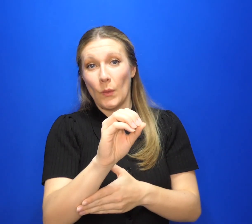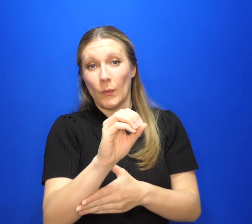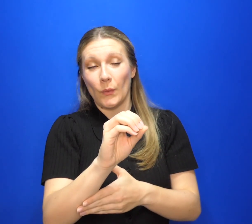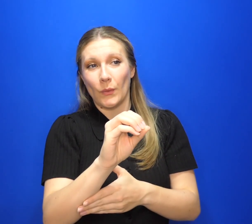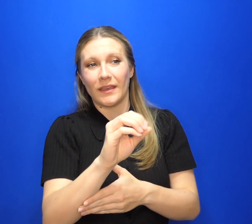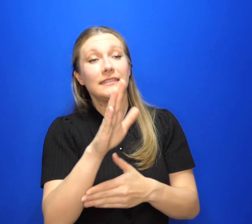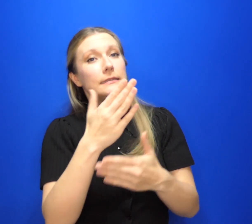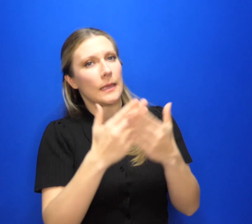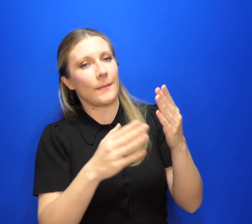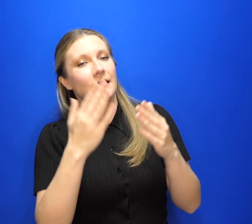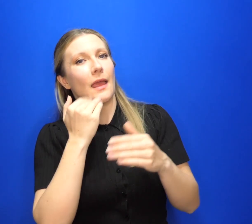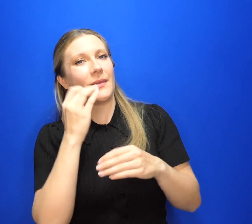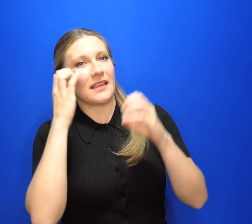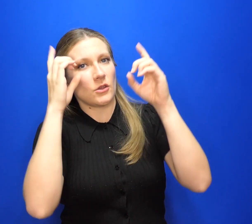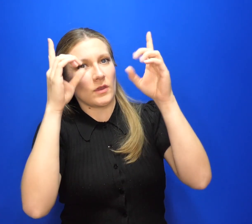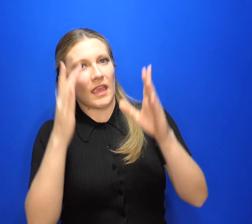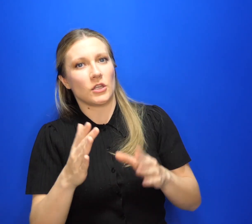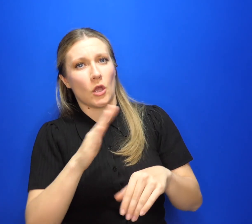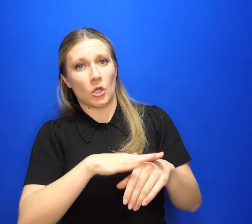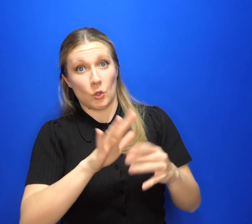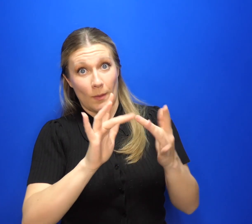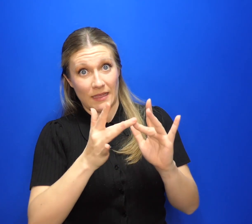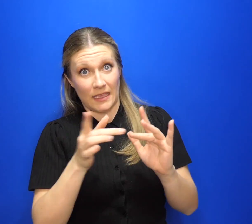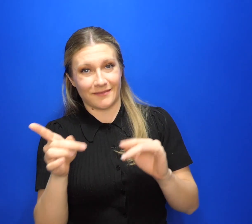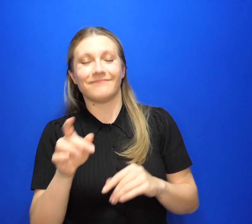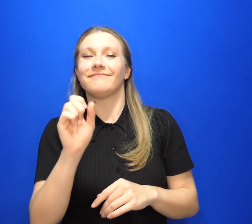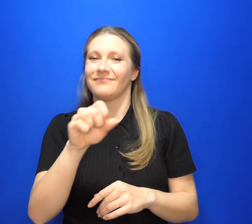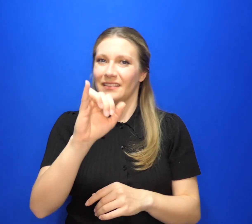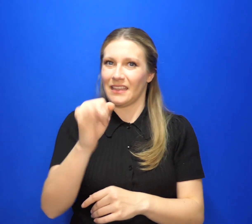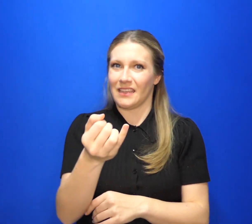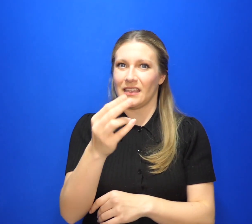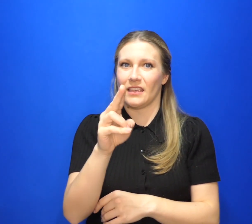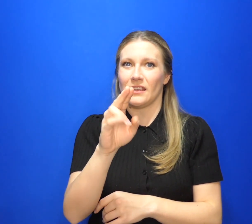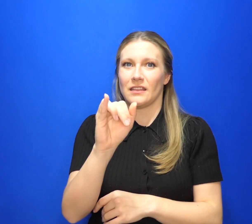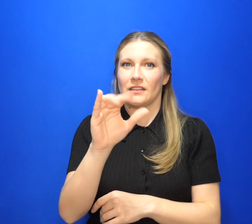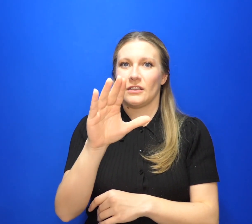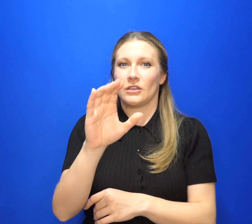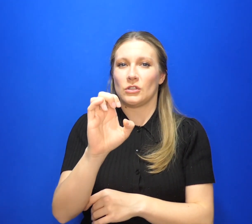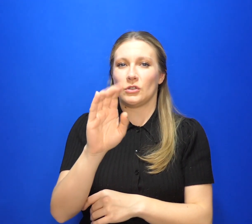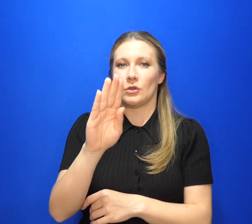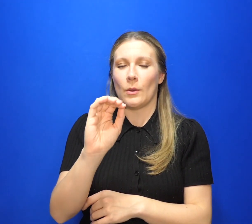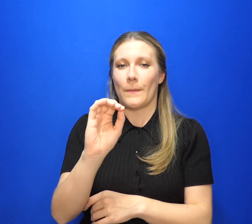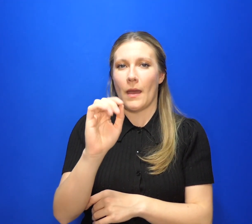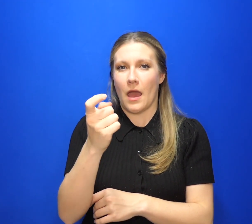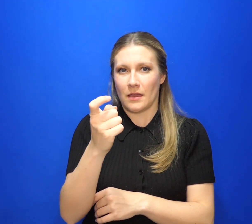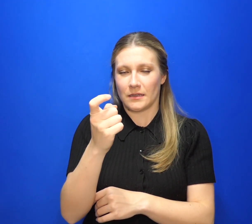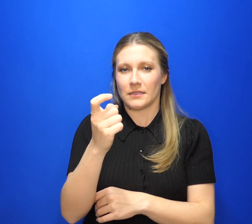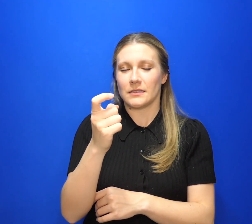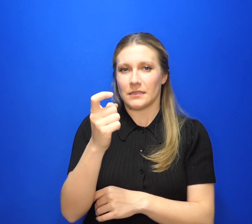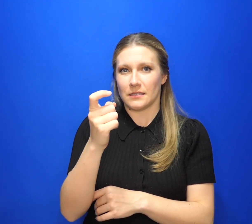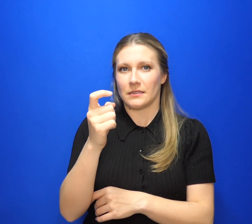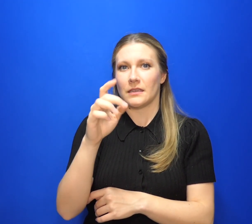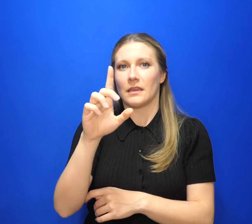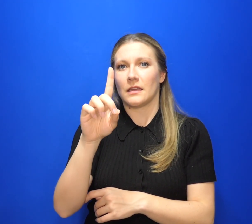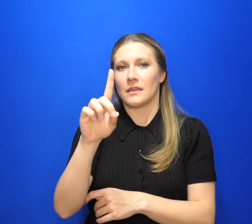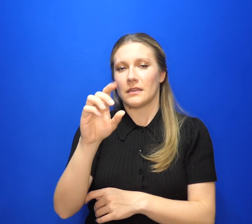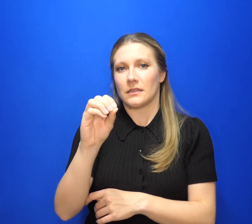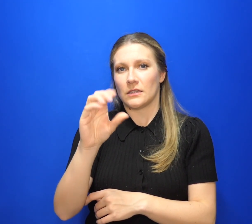right? Juiceboxdocs.com. Docs.com. Yeah. There you go. DOCS. It's a list that's curated by the people who listen to